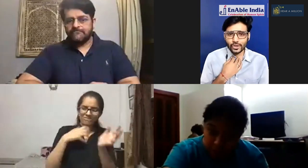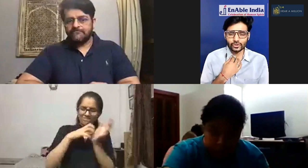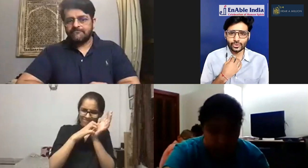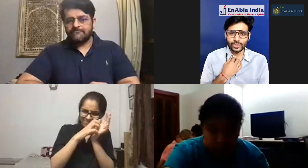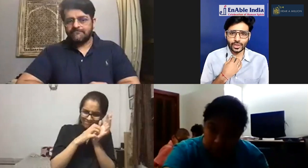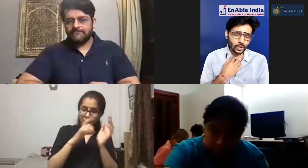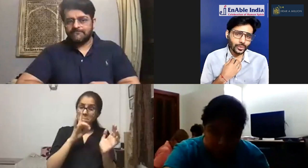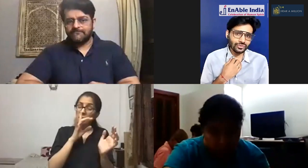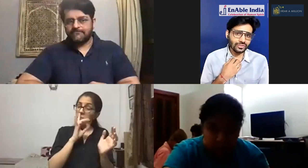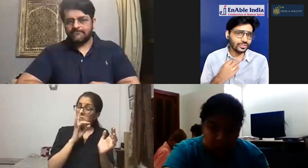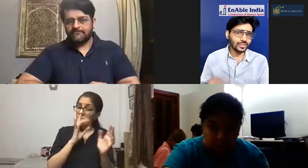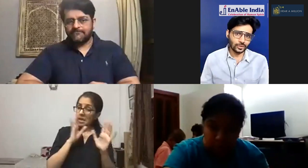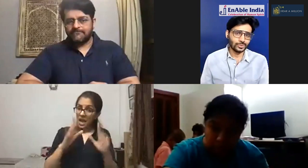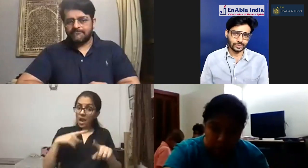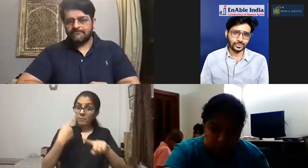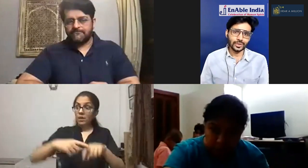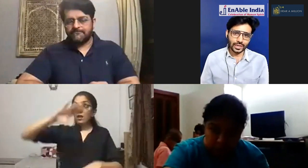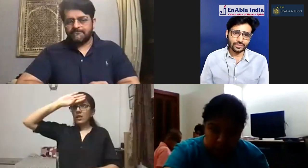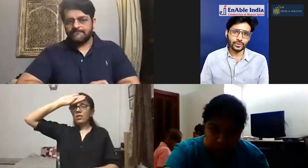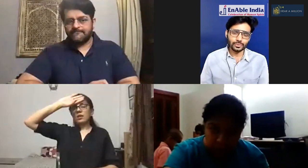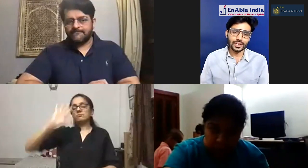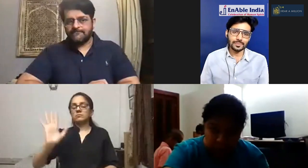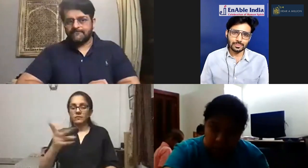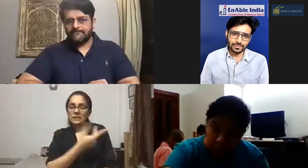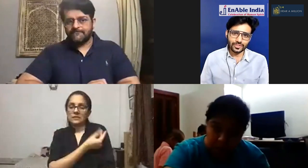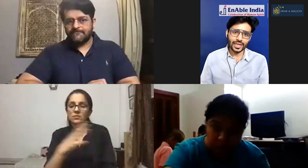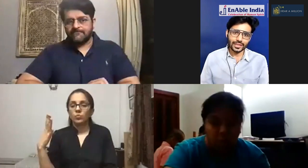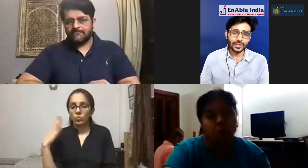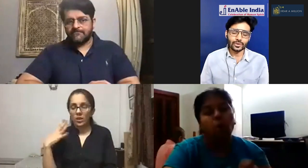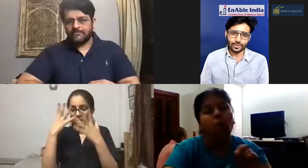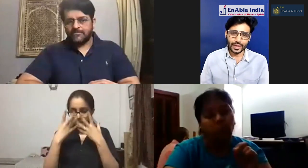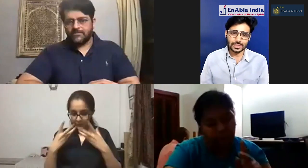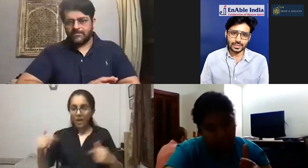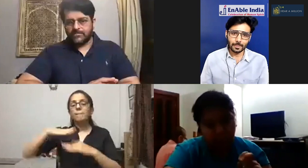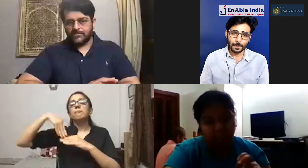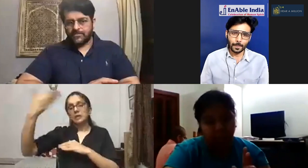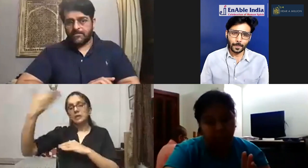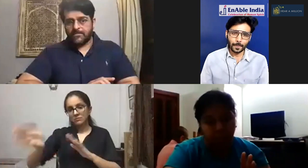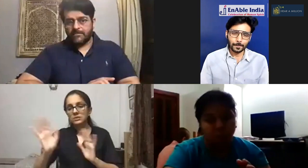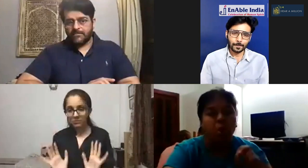pain in your throat along with fever, then wait for you to become symptom free and then go for vaccine.